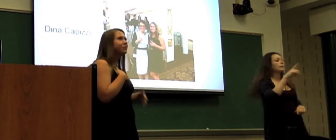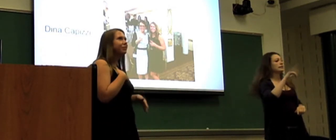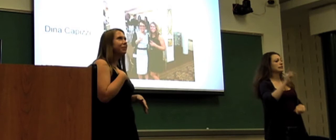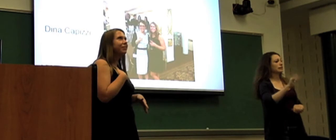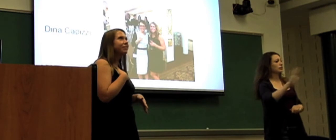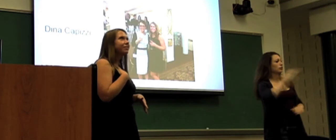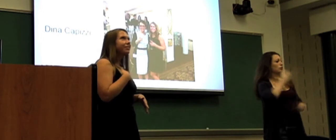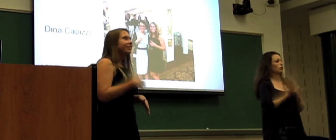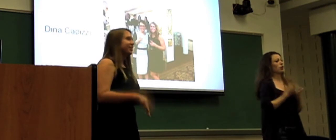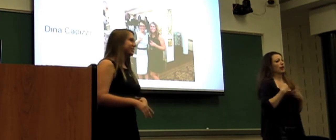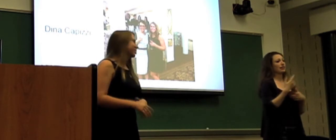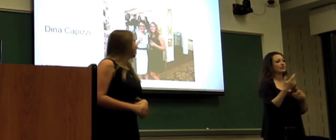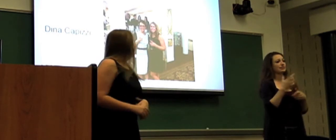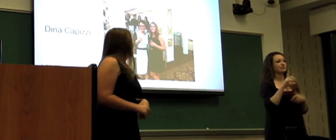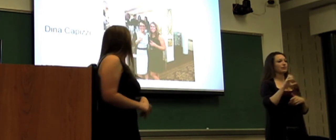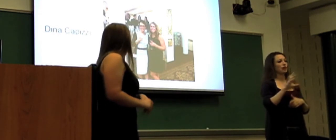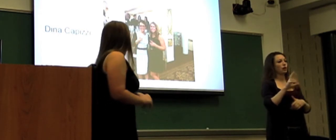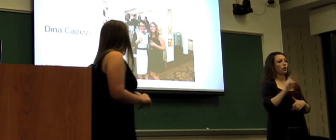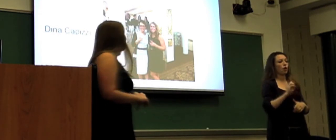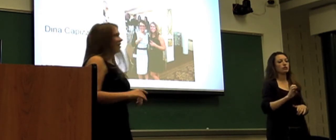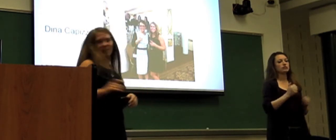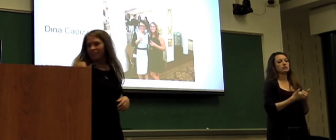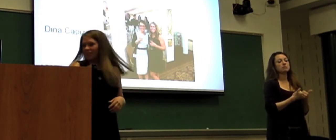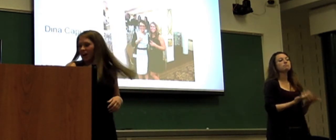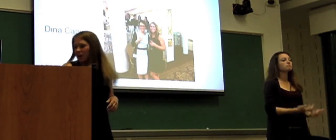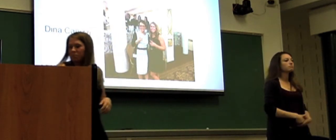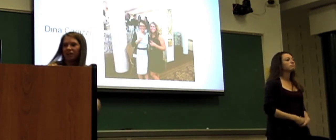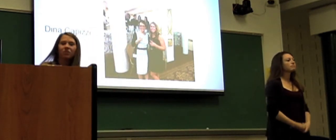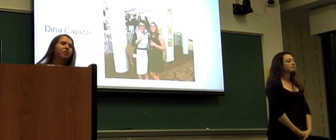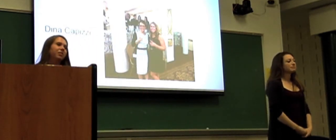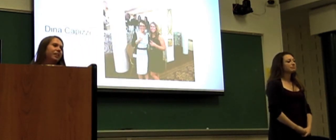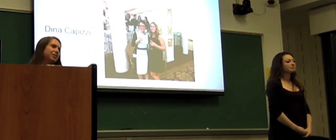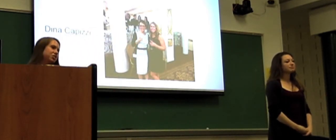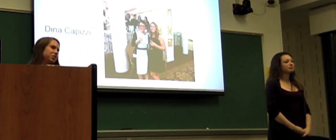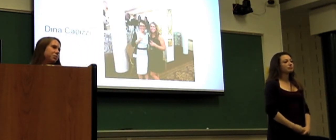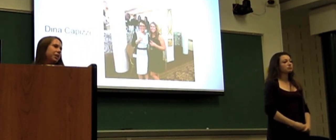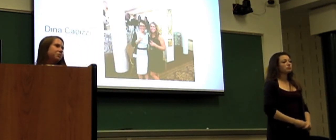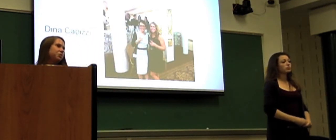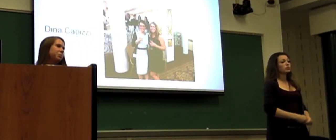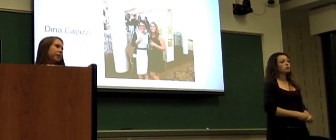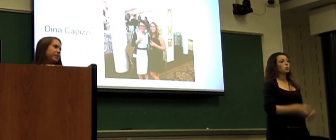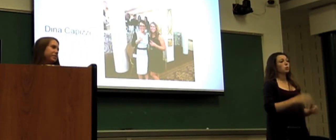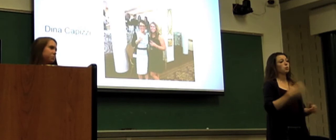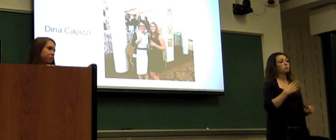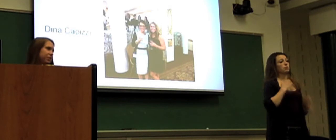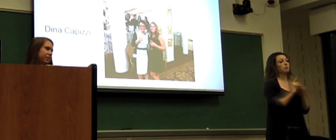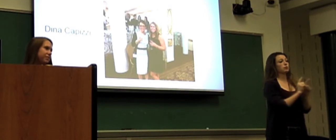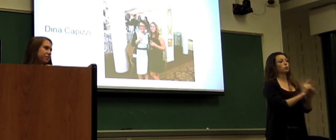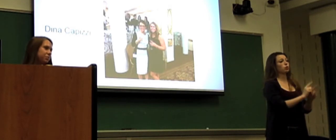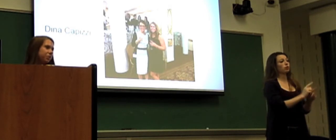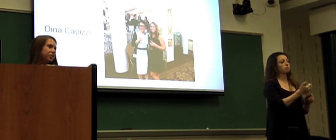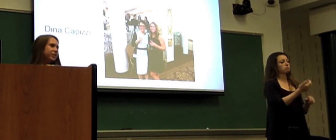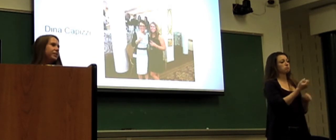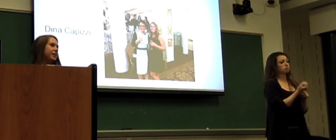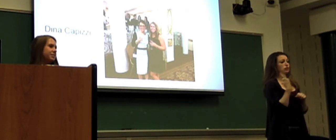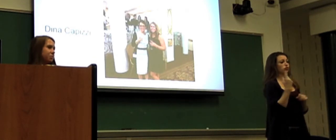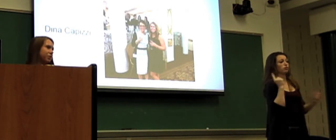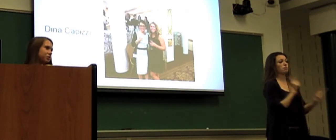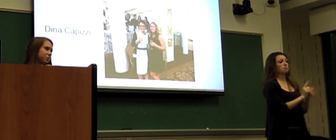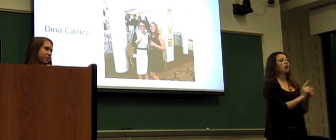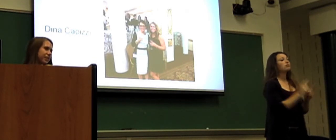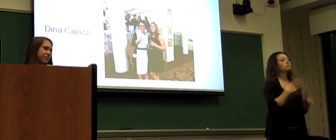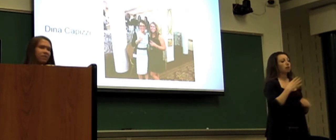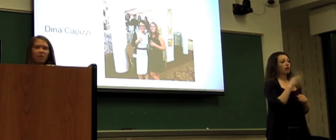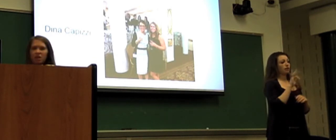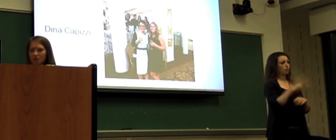more important. That's okay. I met her last year when I was doing my deaf community field period at St.